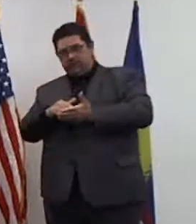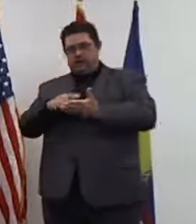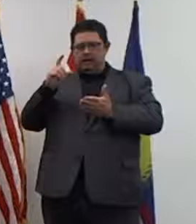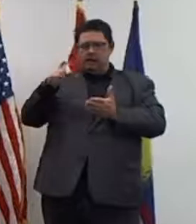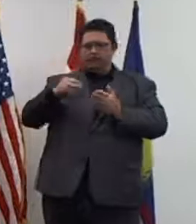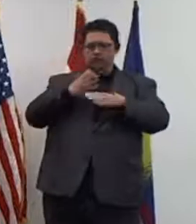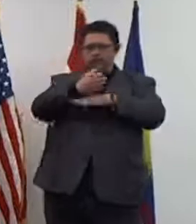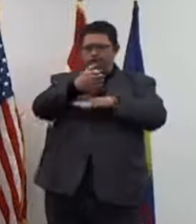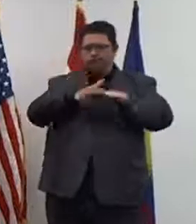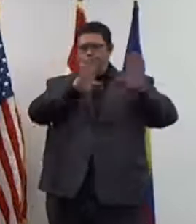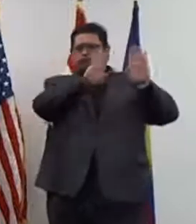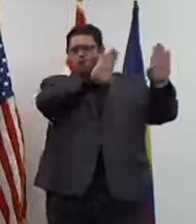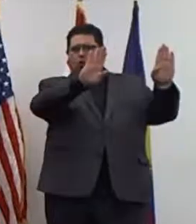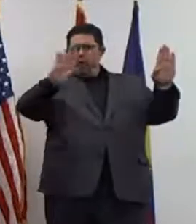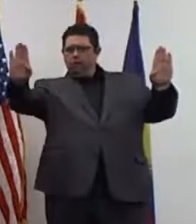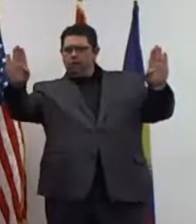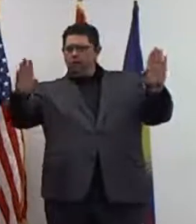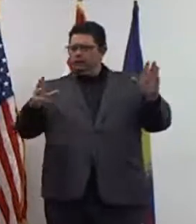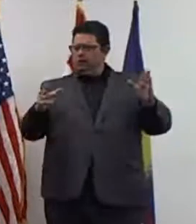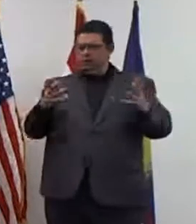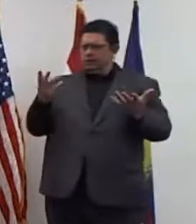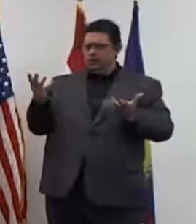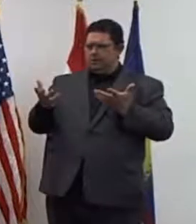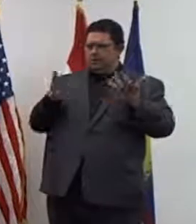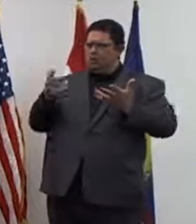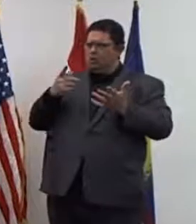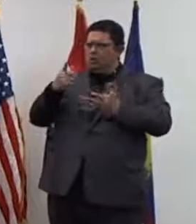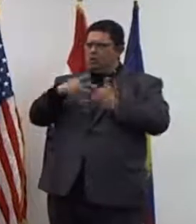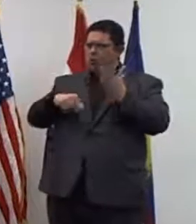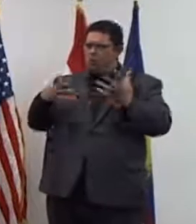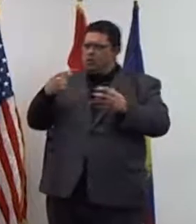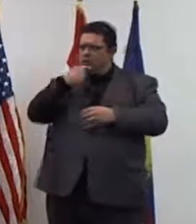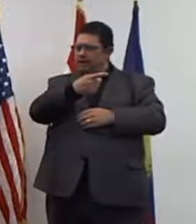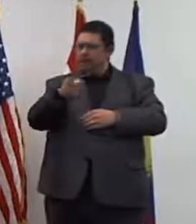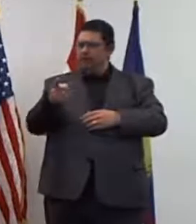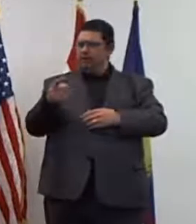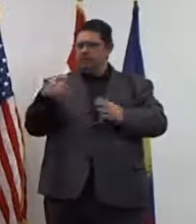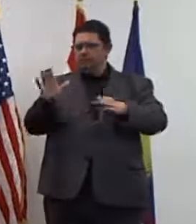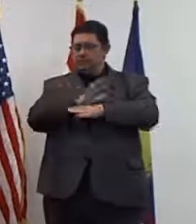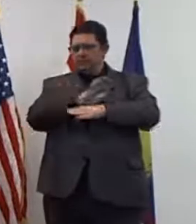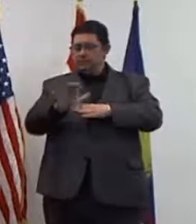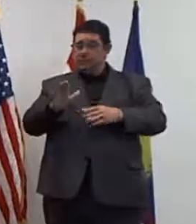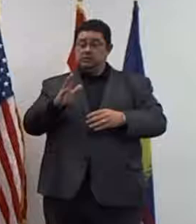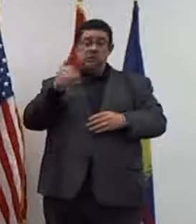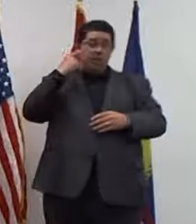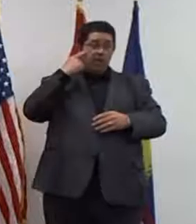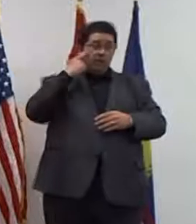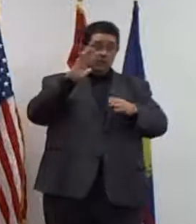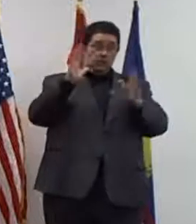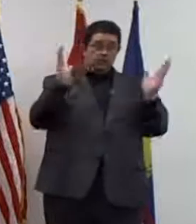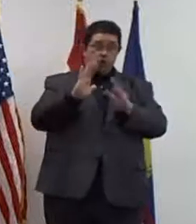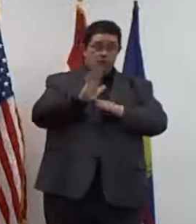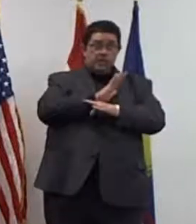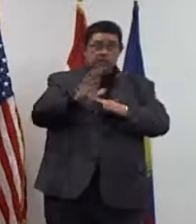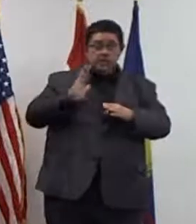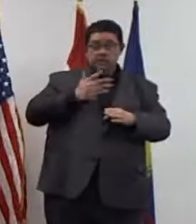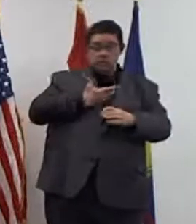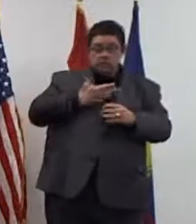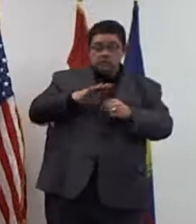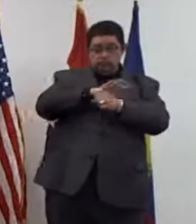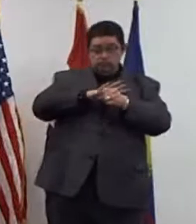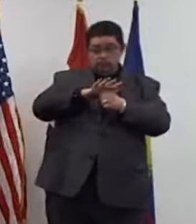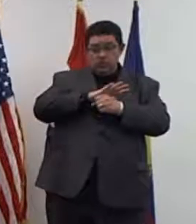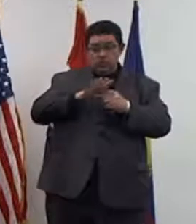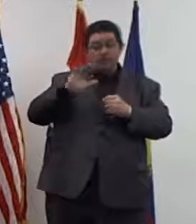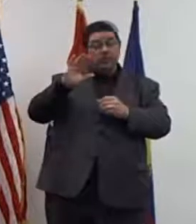mean, what do you want to know about the county's support for businesses? Well, I think our small businesses in our community should understand that the county government is here to help